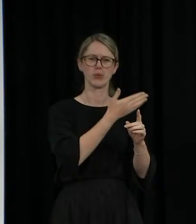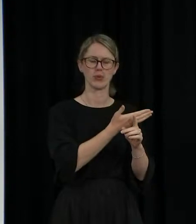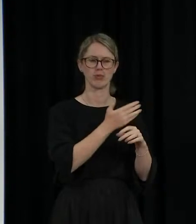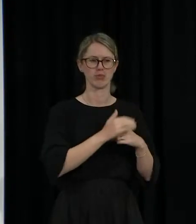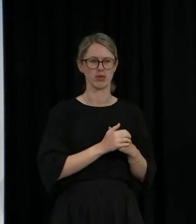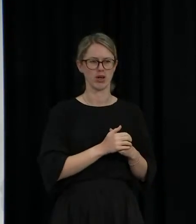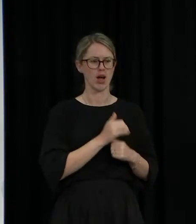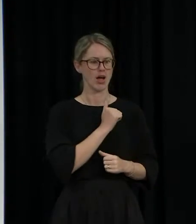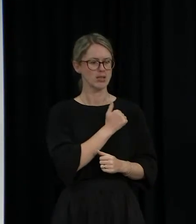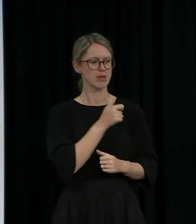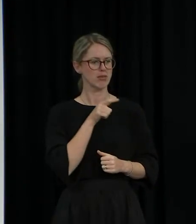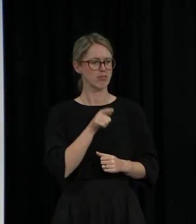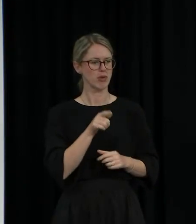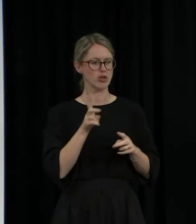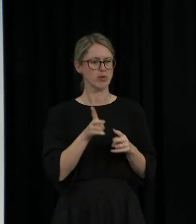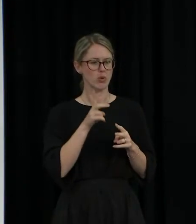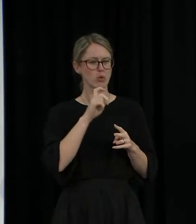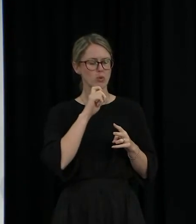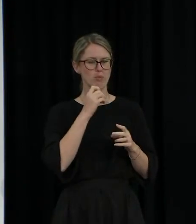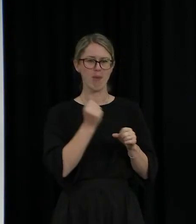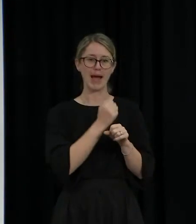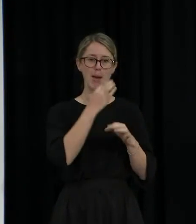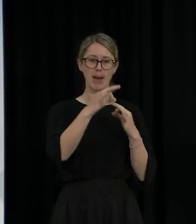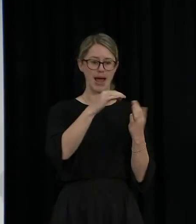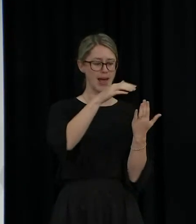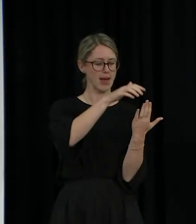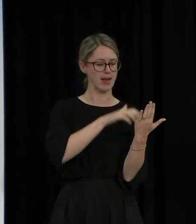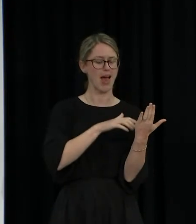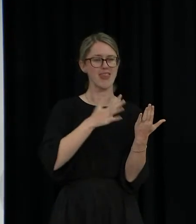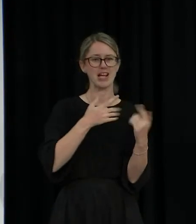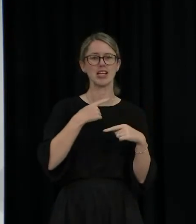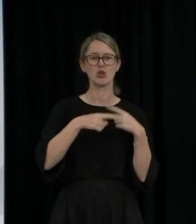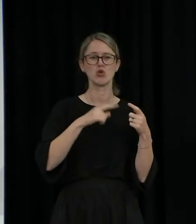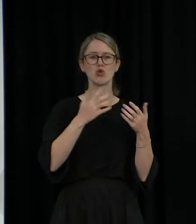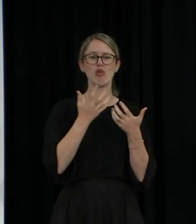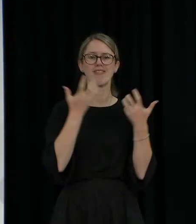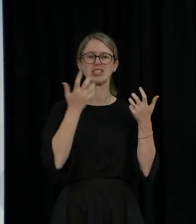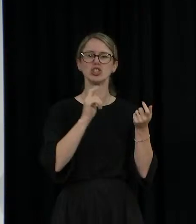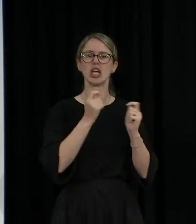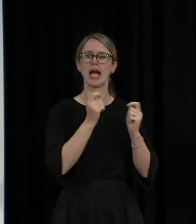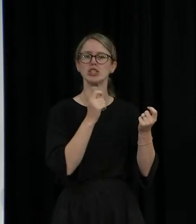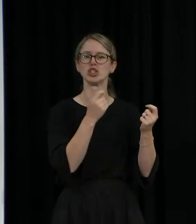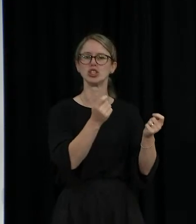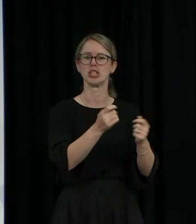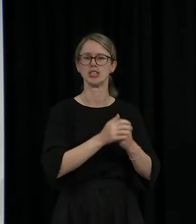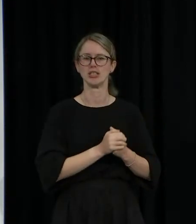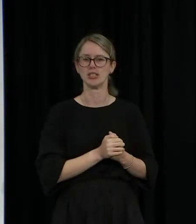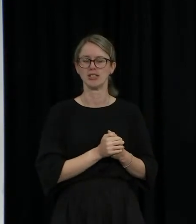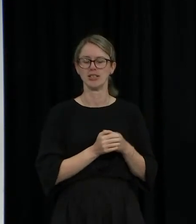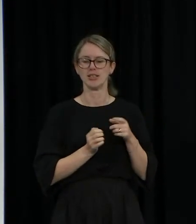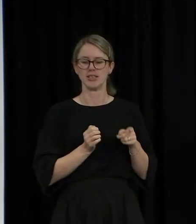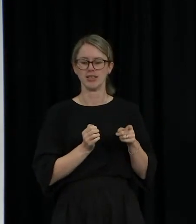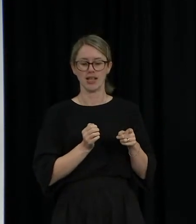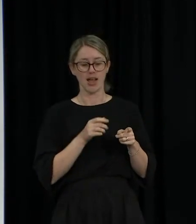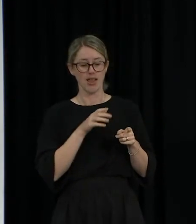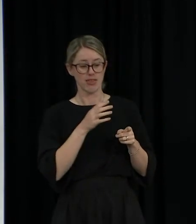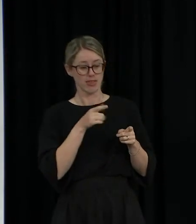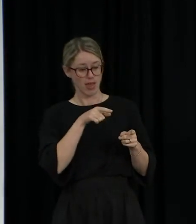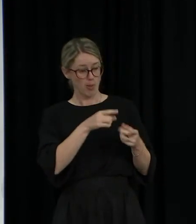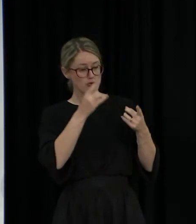would expect them to be constantly refreshing their plans and making sure that they are able to